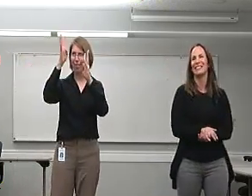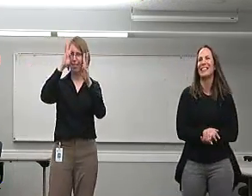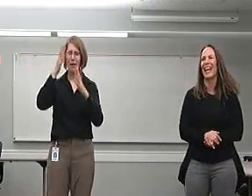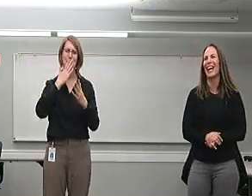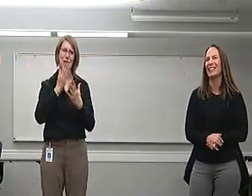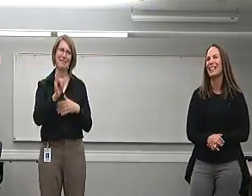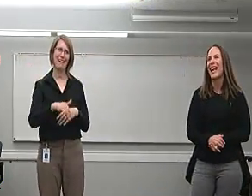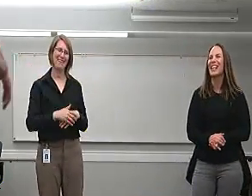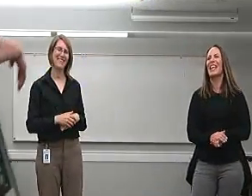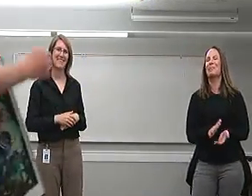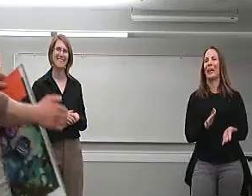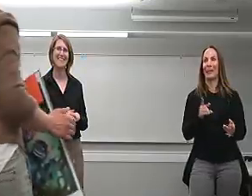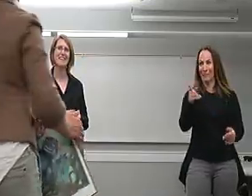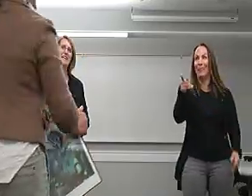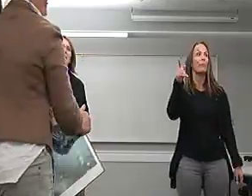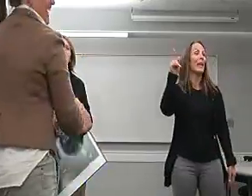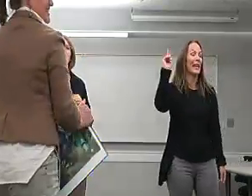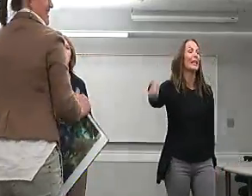glamping.